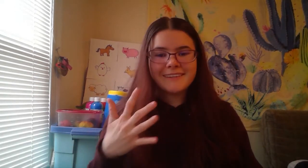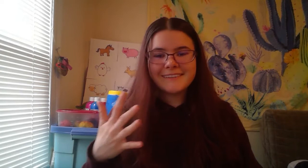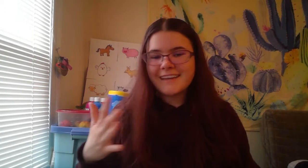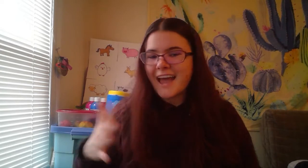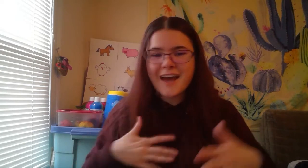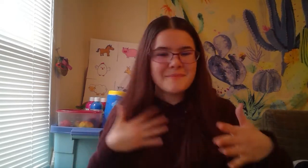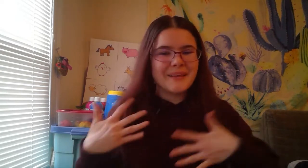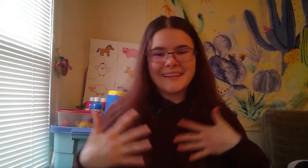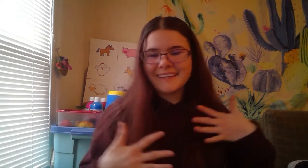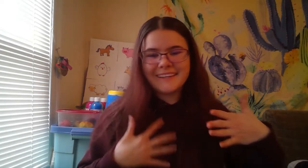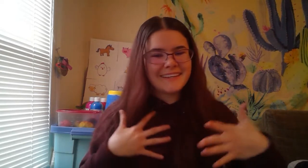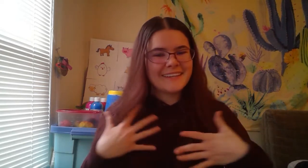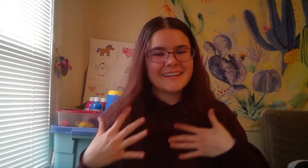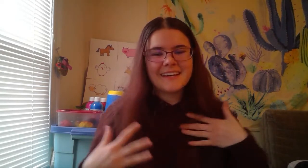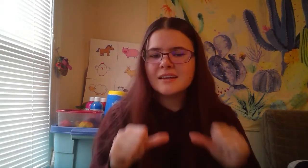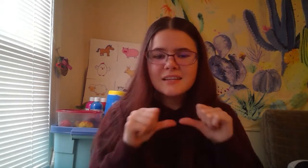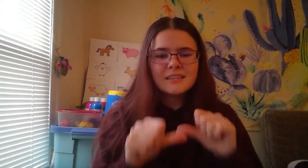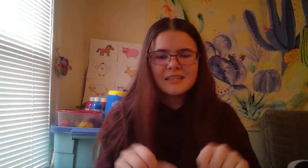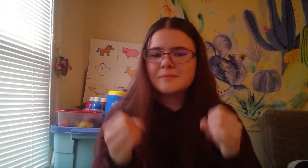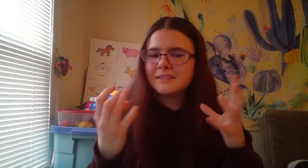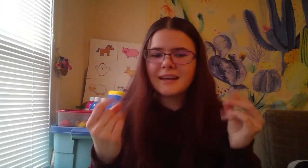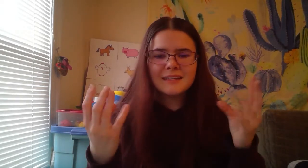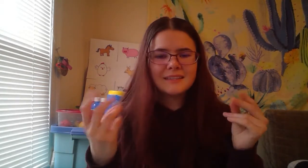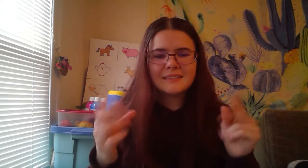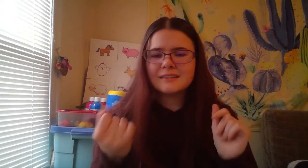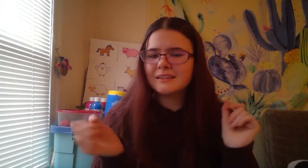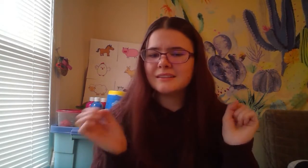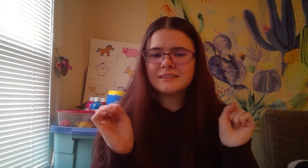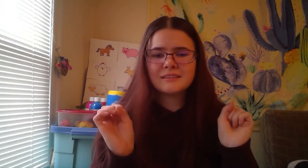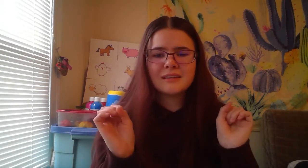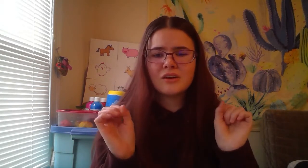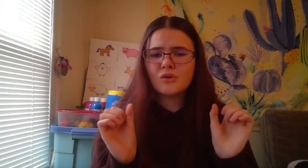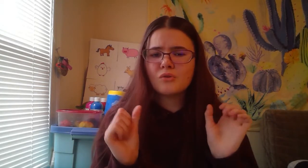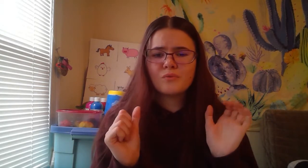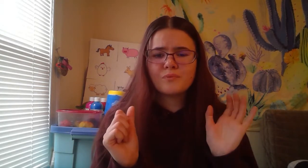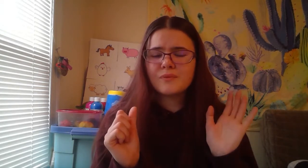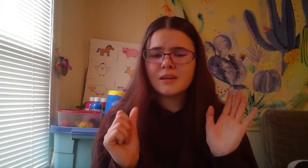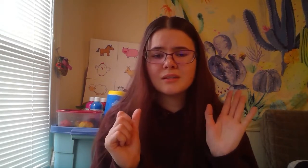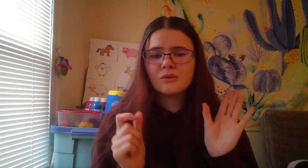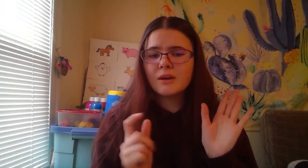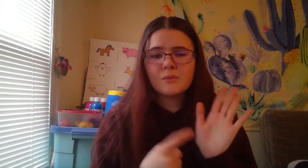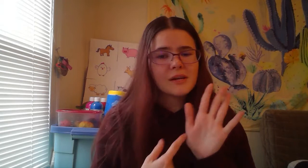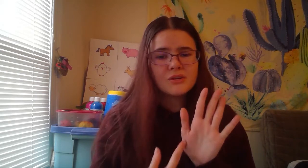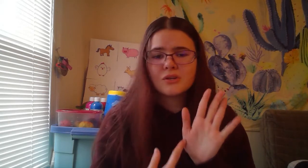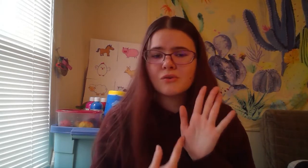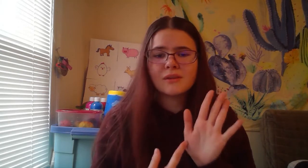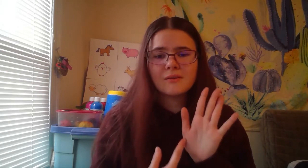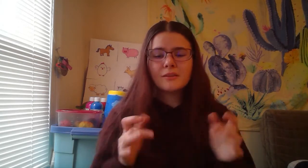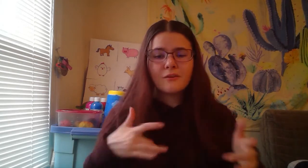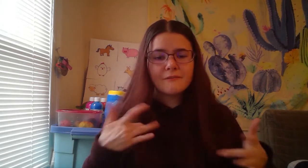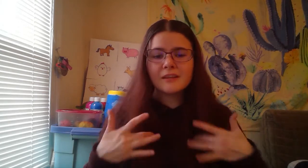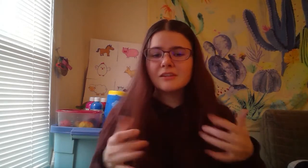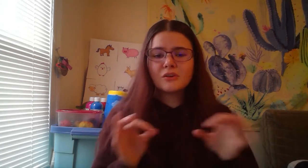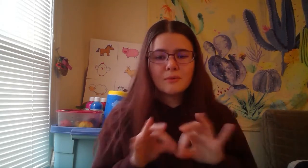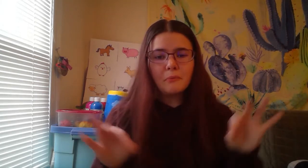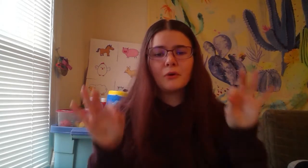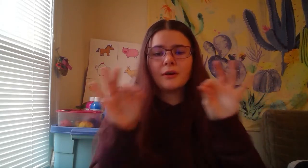feeling happy. Keep signing. It's a great way to show them their feelings are